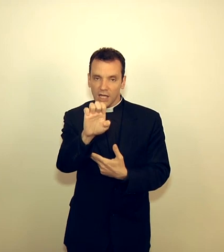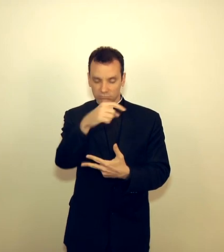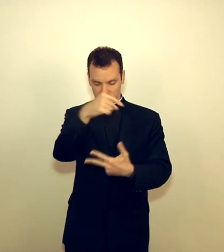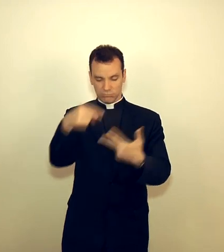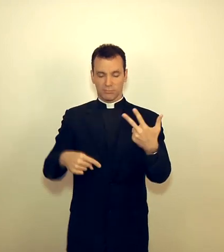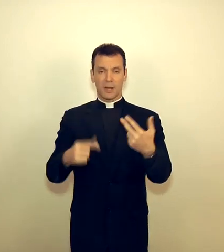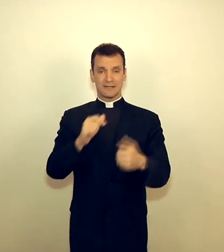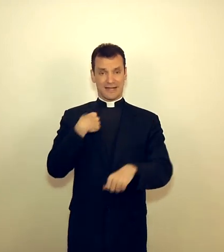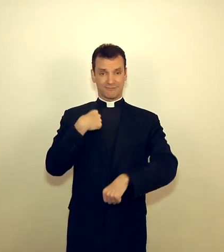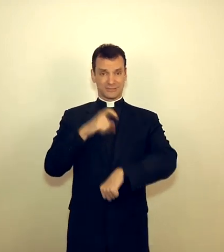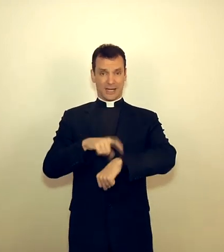two.